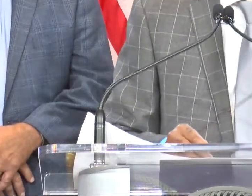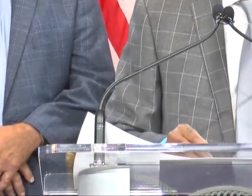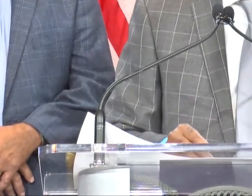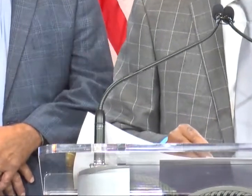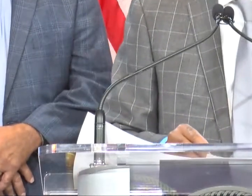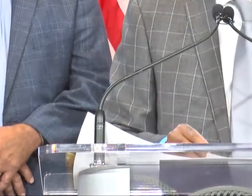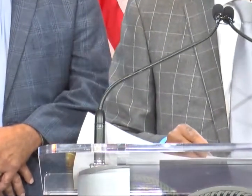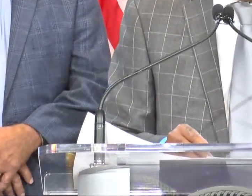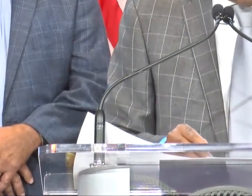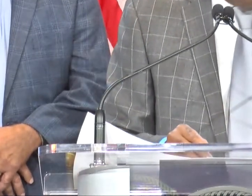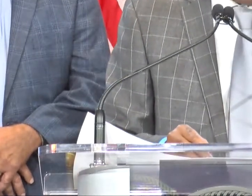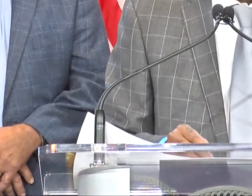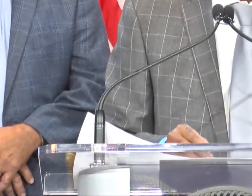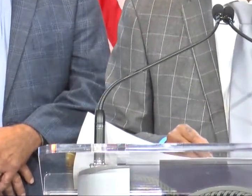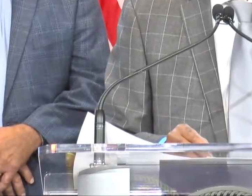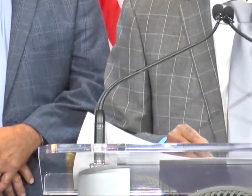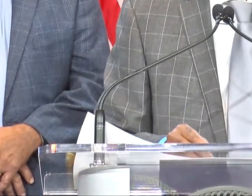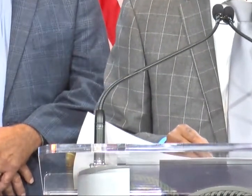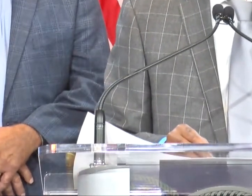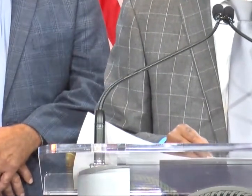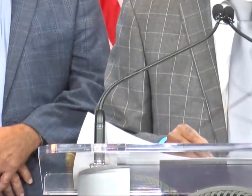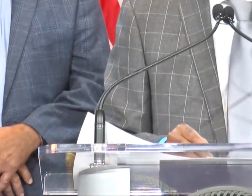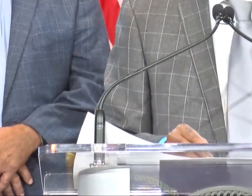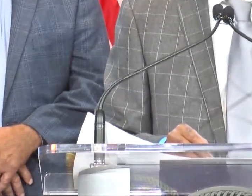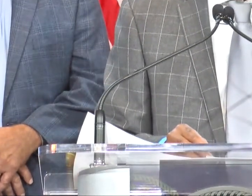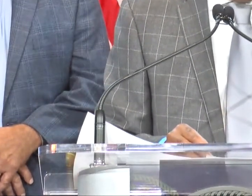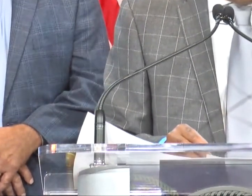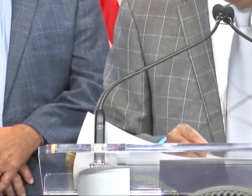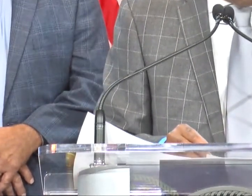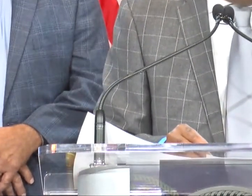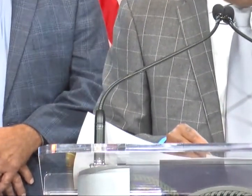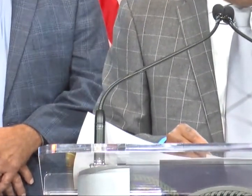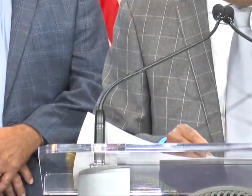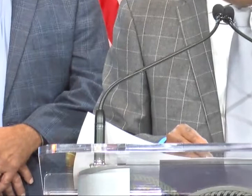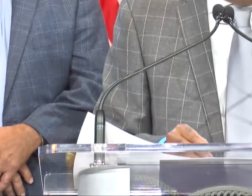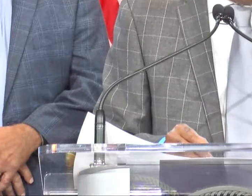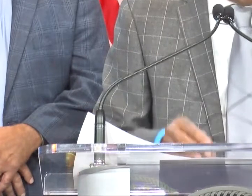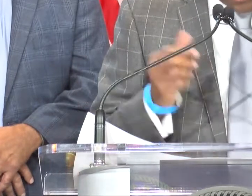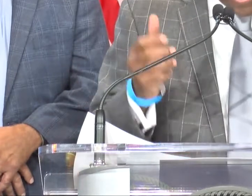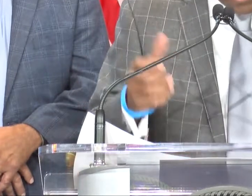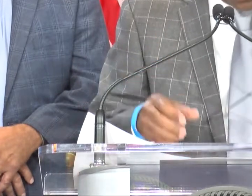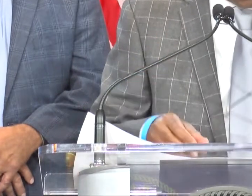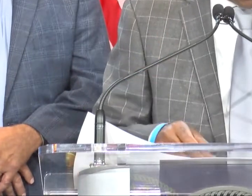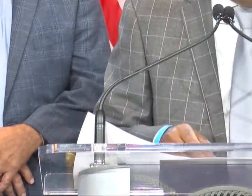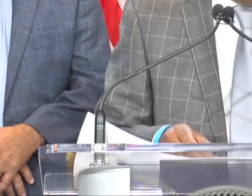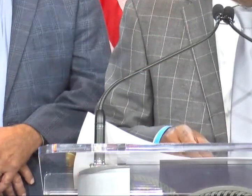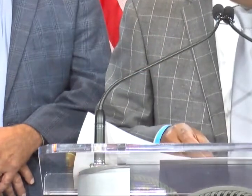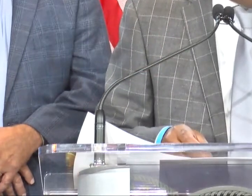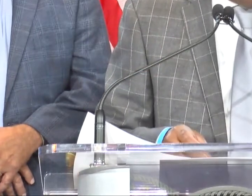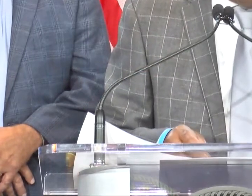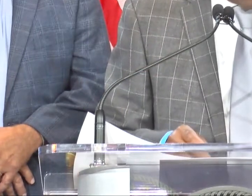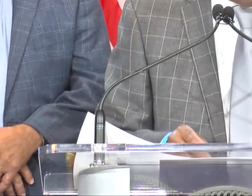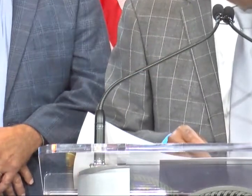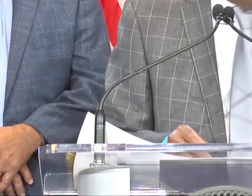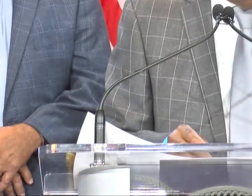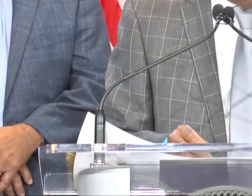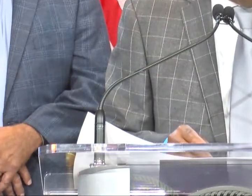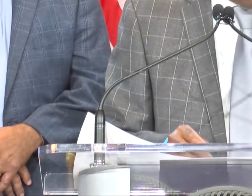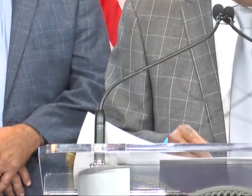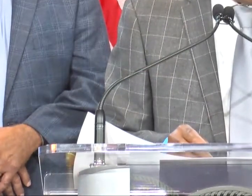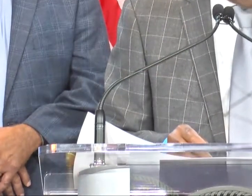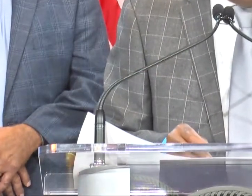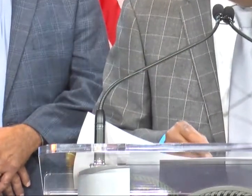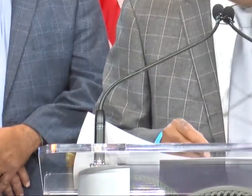certainly firsthand can speak to the impact that these sort of changes will make on that